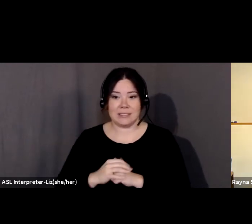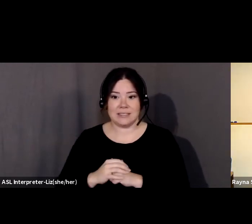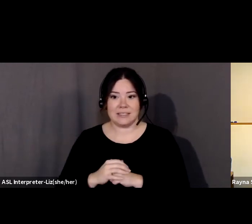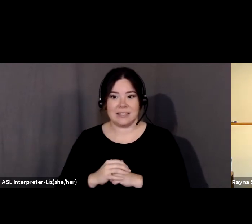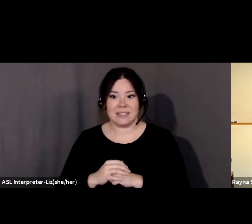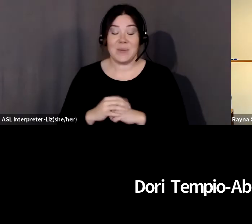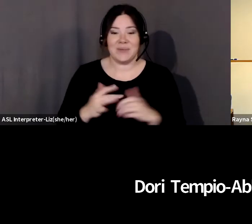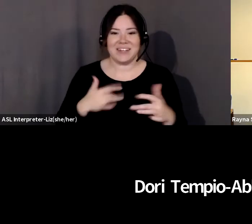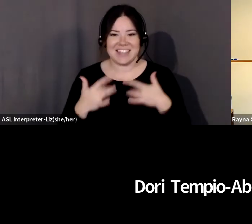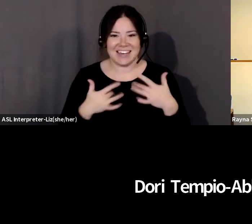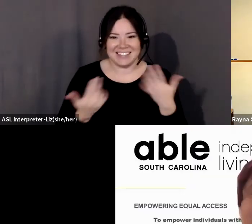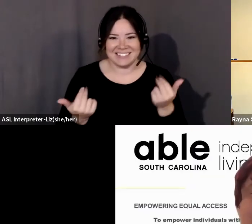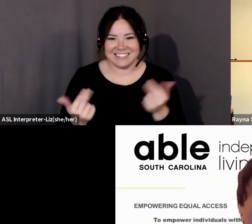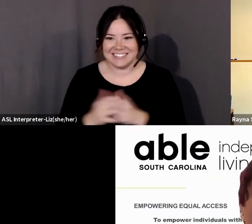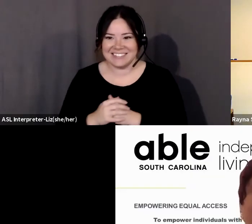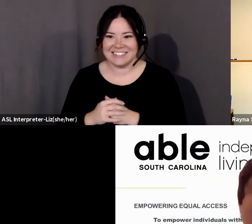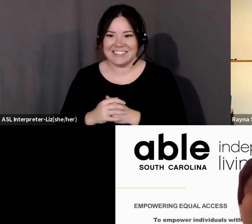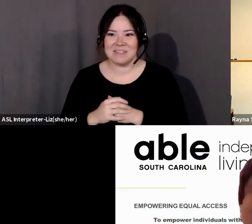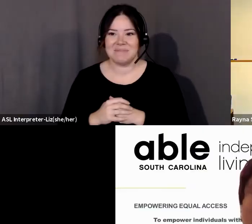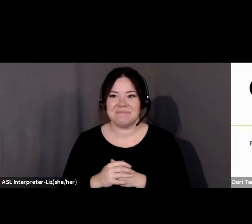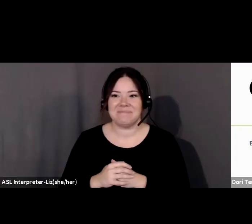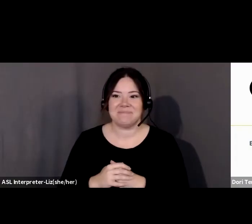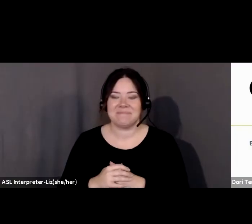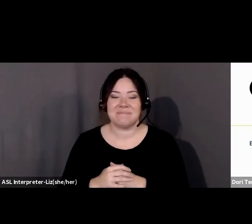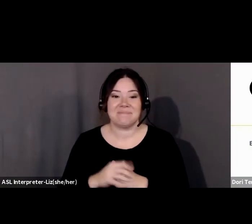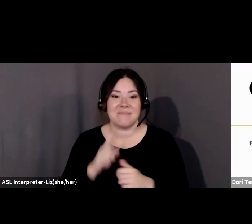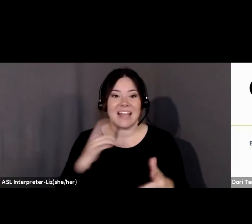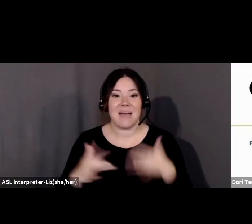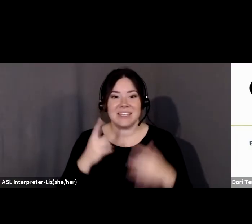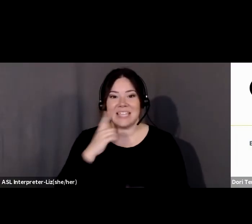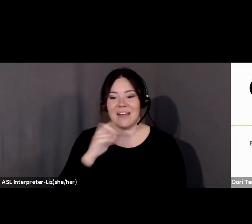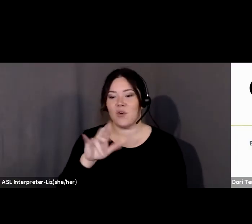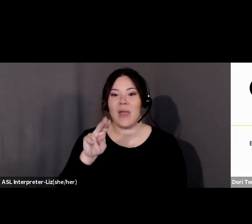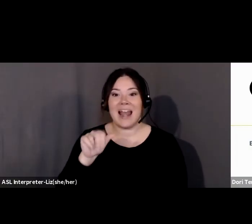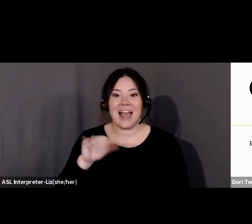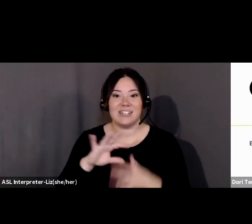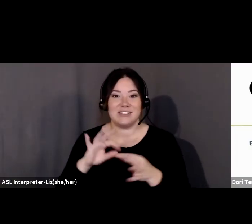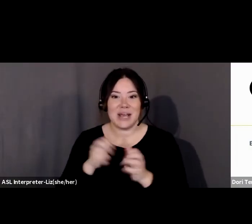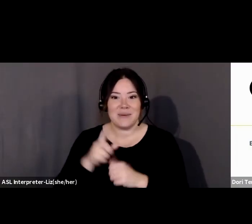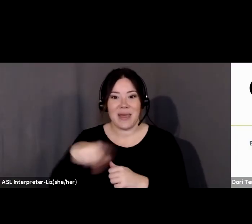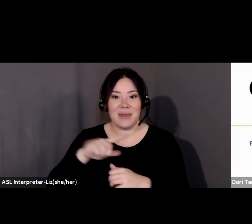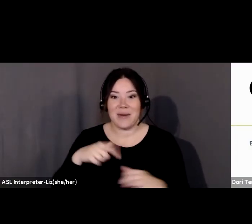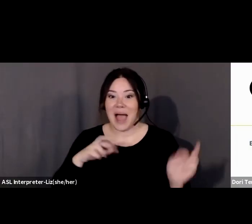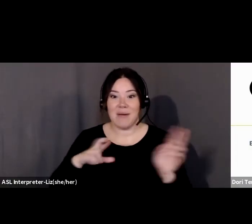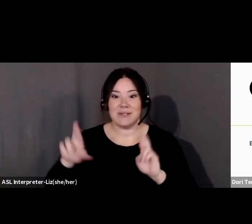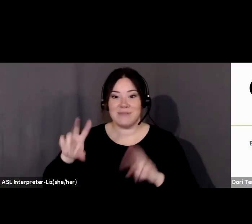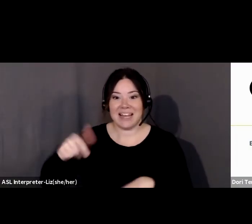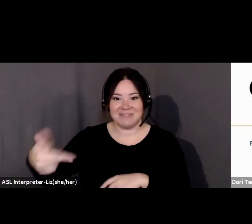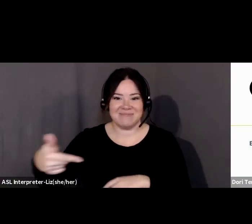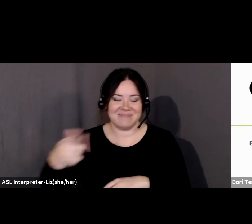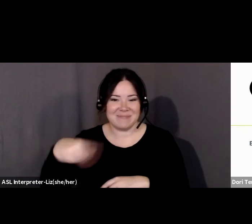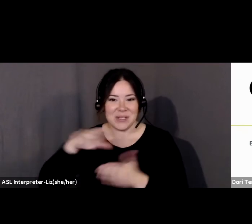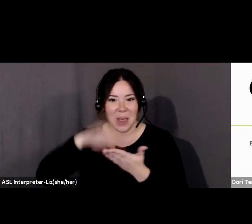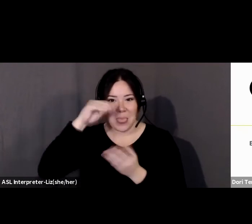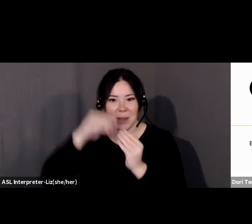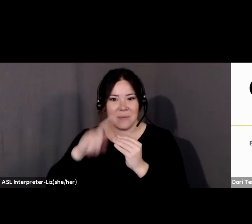Exciting, woohoo. I'm so excited for Raina to get to share it with you all that I was ready to go there so y'all could learn more about